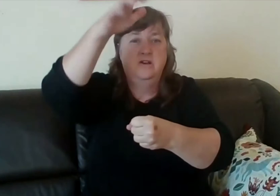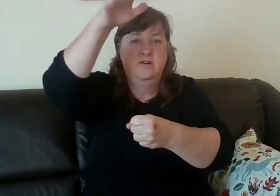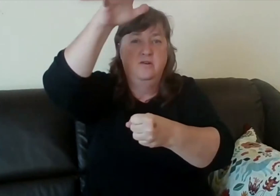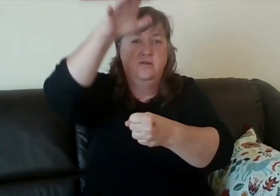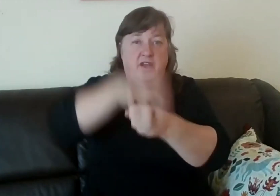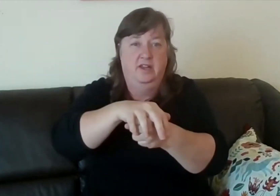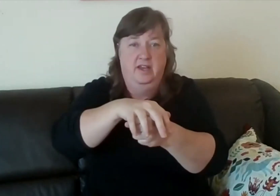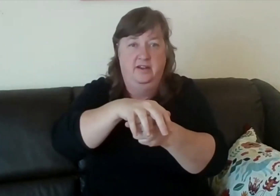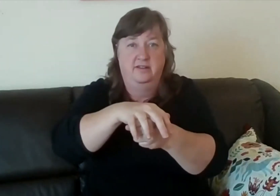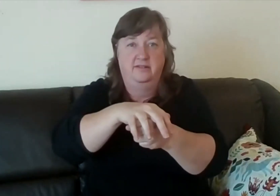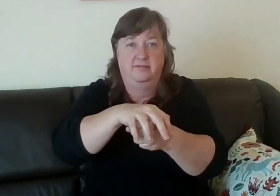blew their lid.